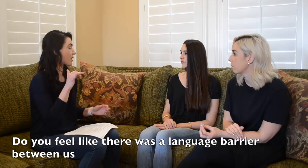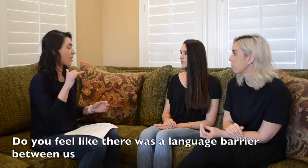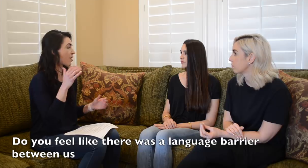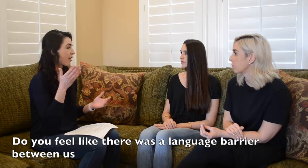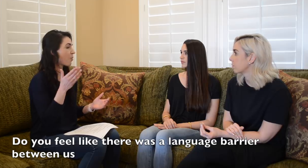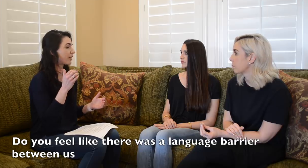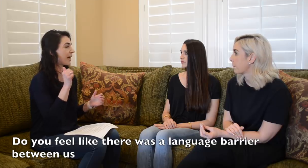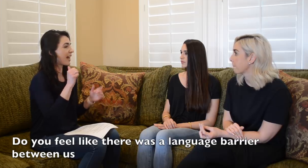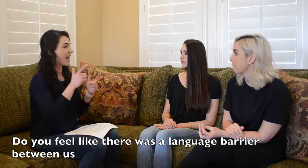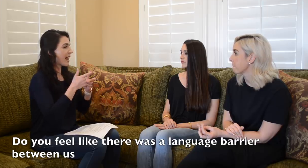Mm-hmm.